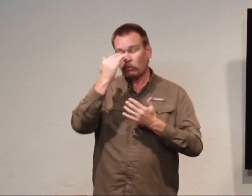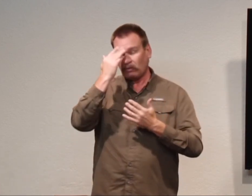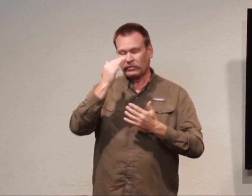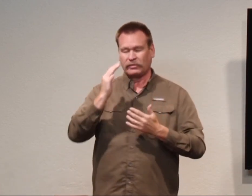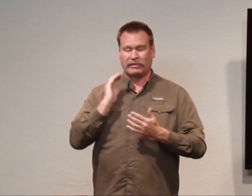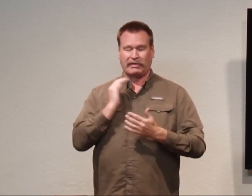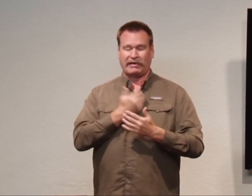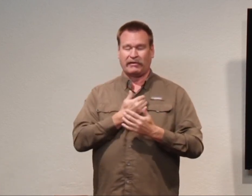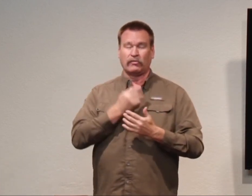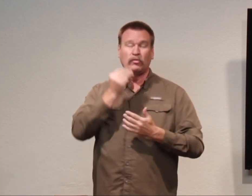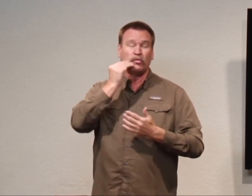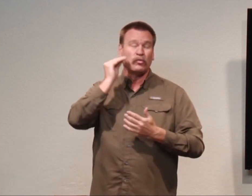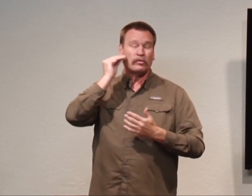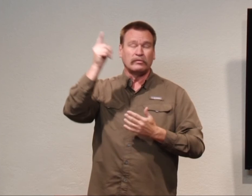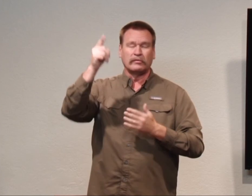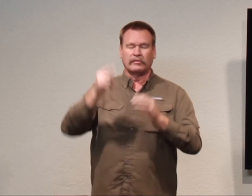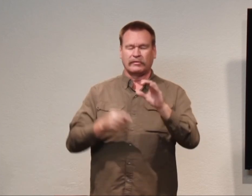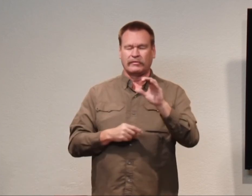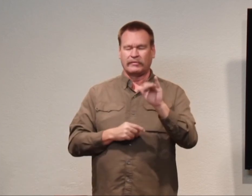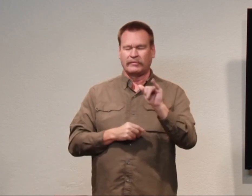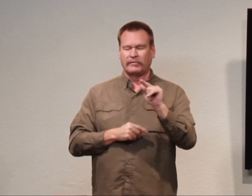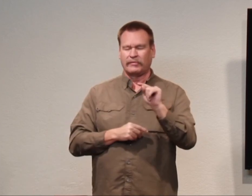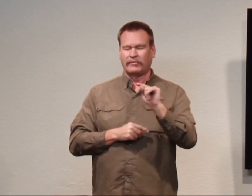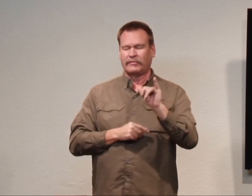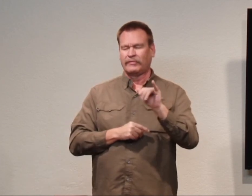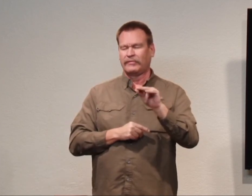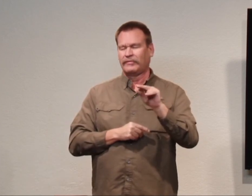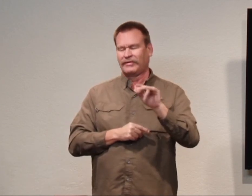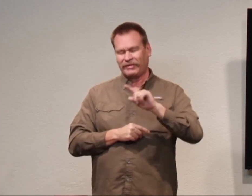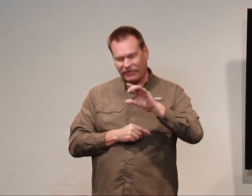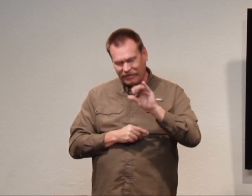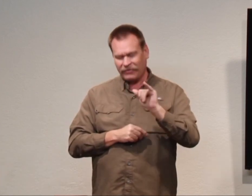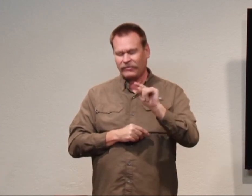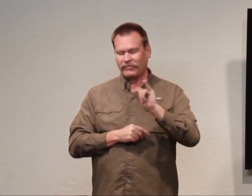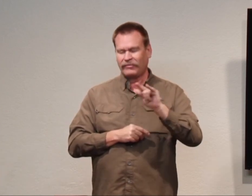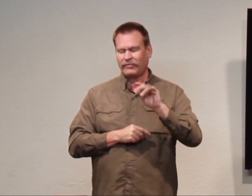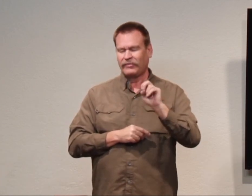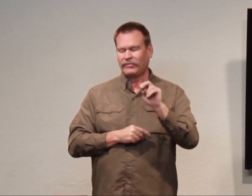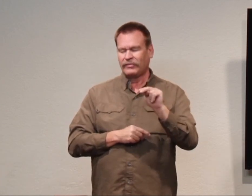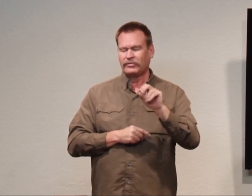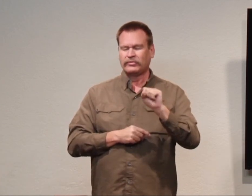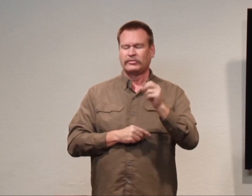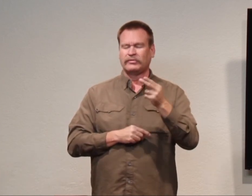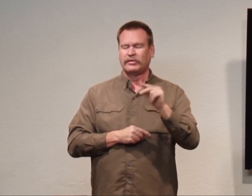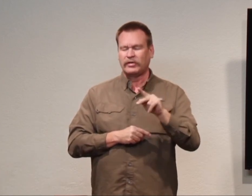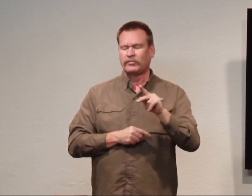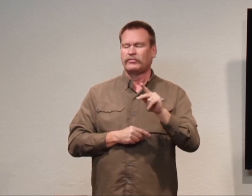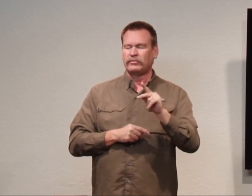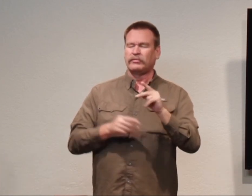We're pilgrims, and we're just on a journey.